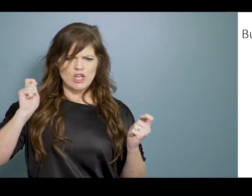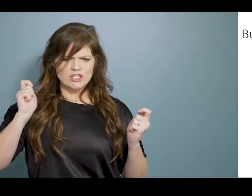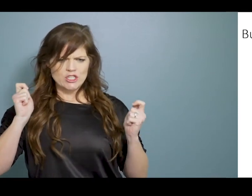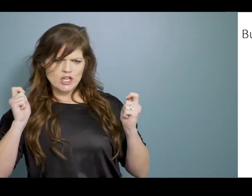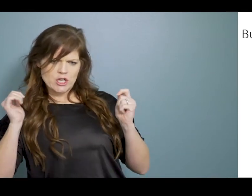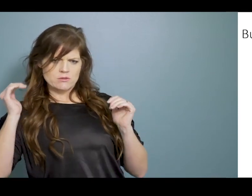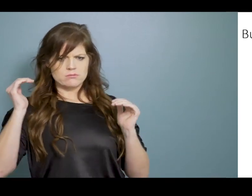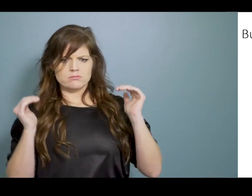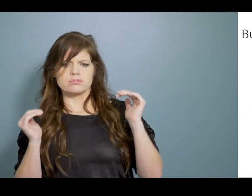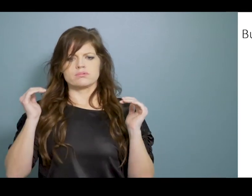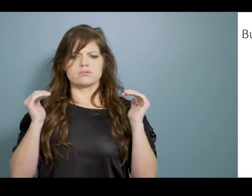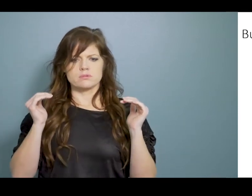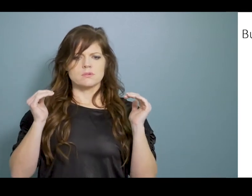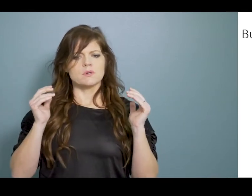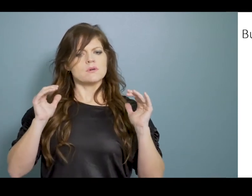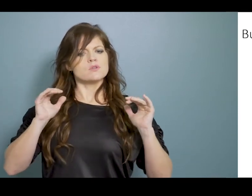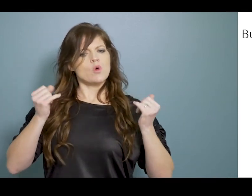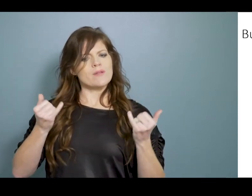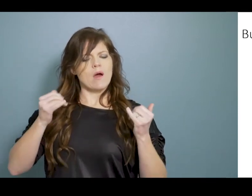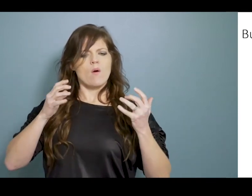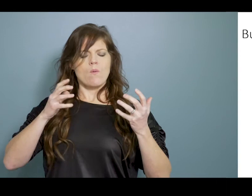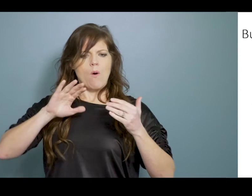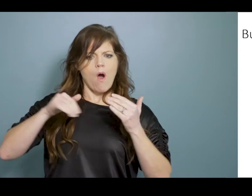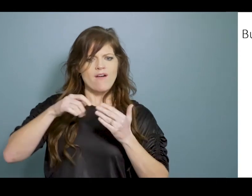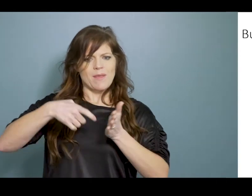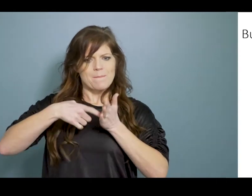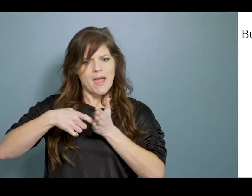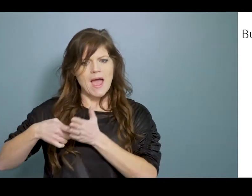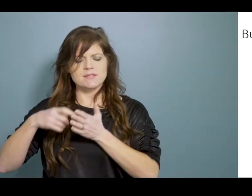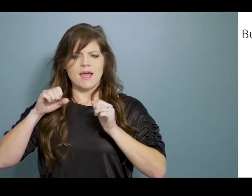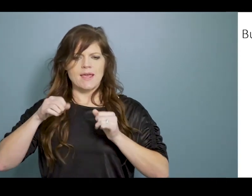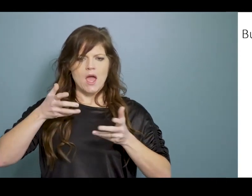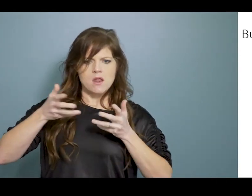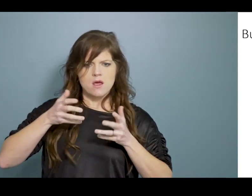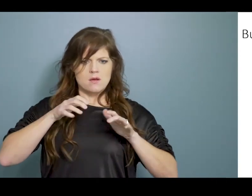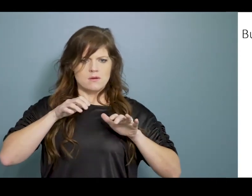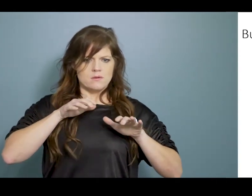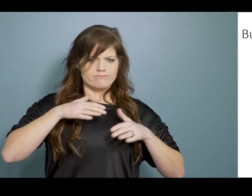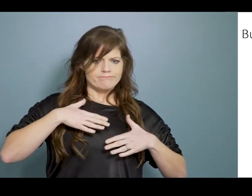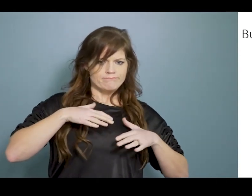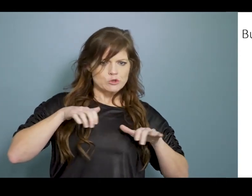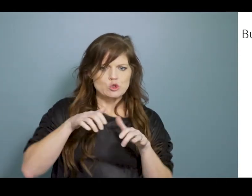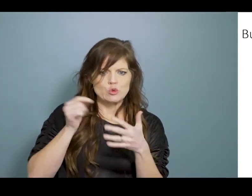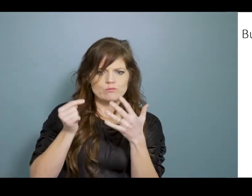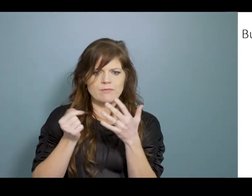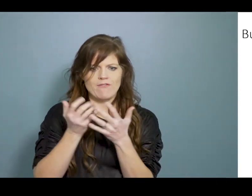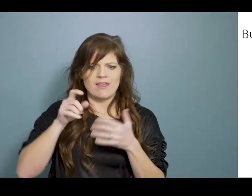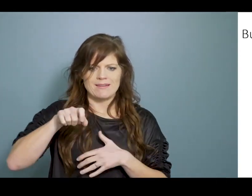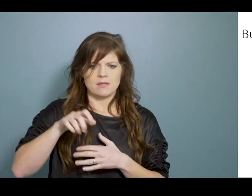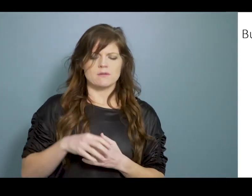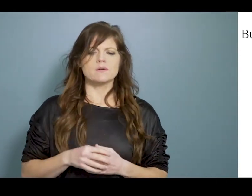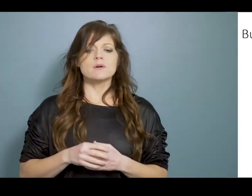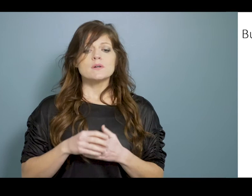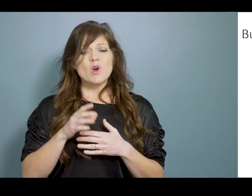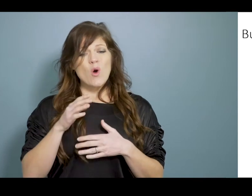caring or balancing all of the demands in our life? Enjoying work. And we're going to talk about some ways